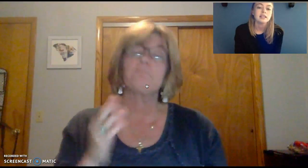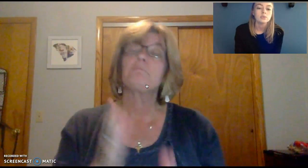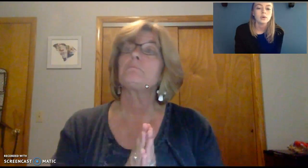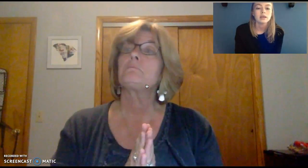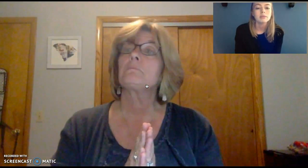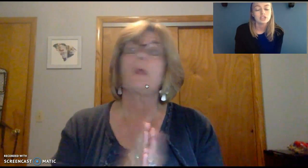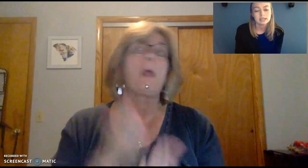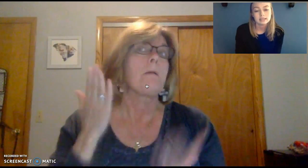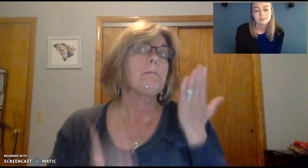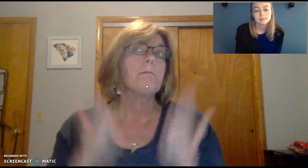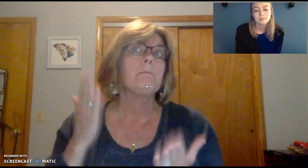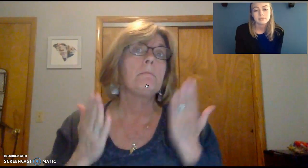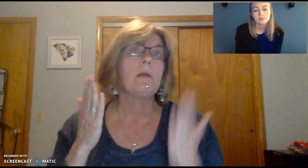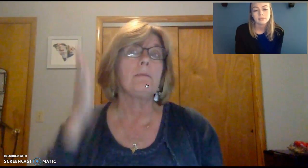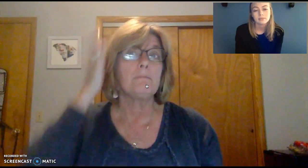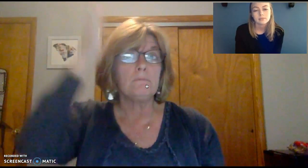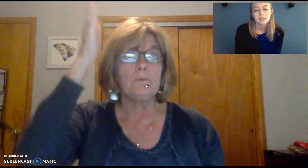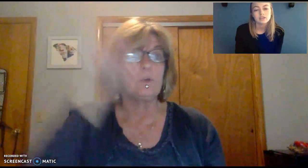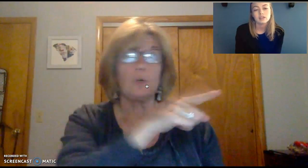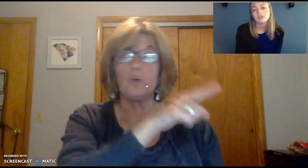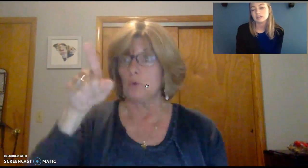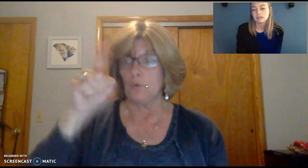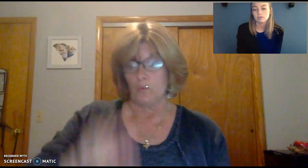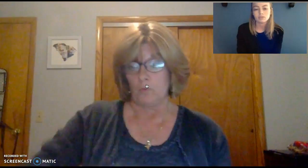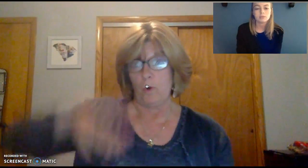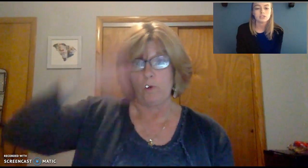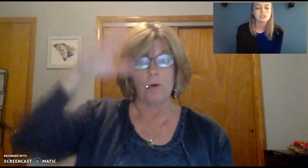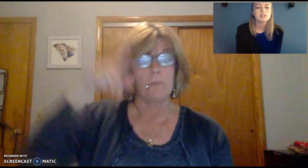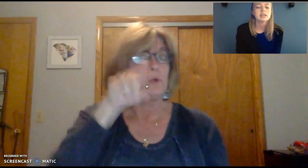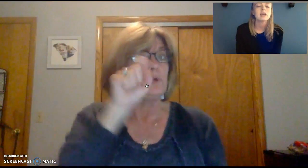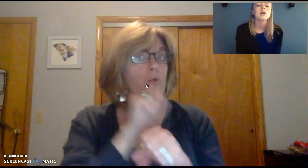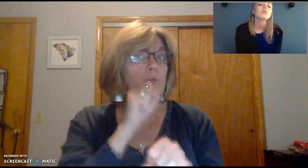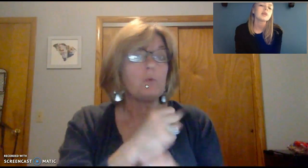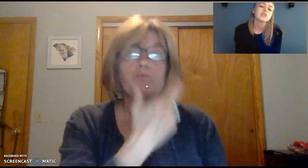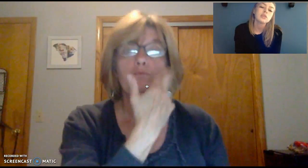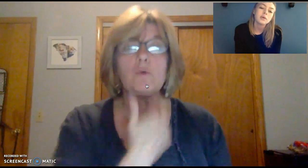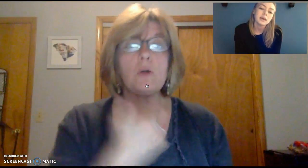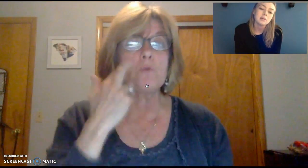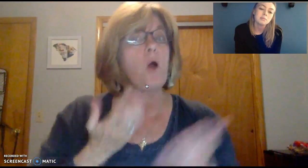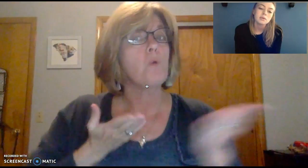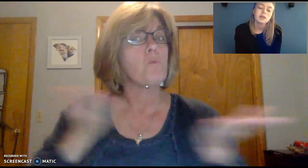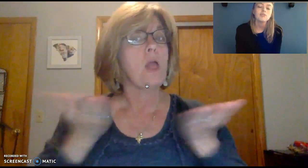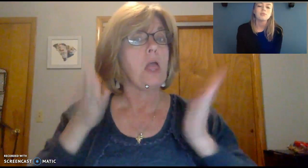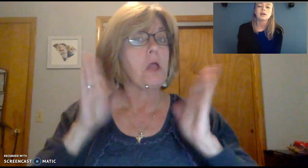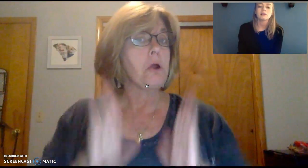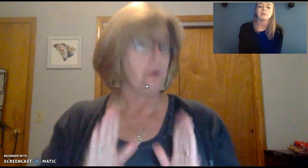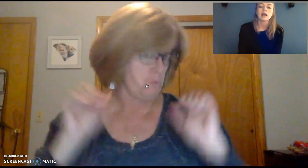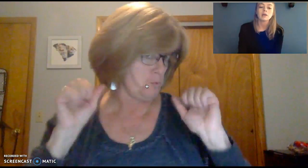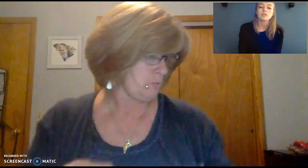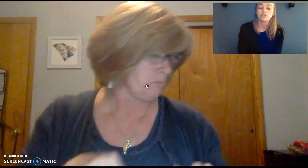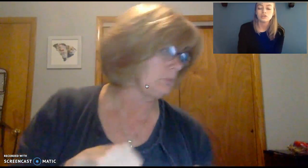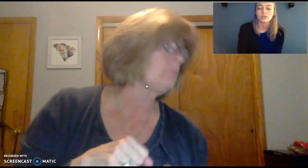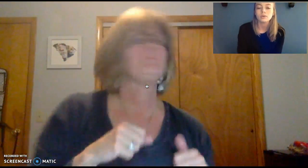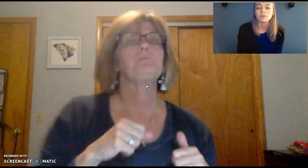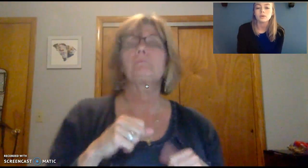And that is what commission is. Here's another example of commission. Let's say when you guys are growing up, if you become